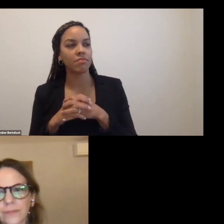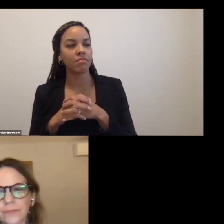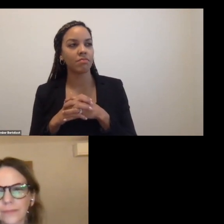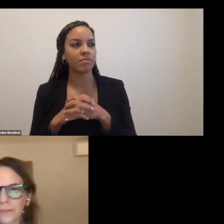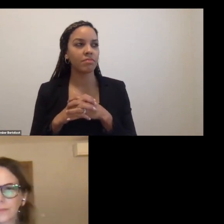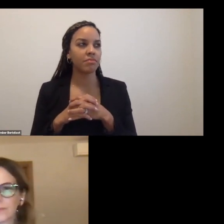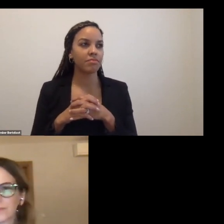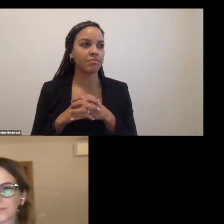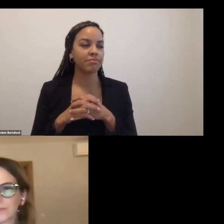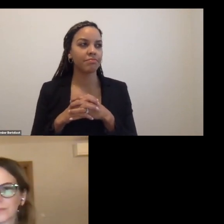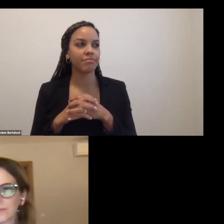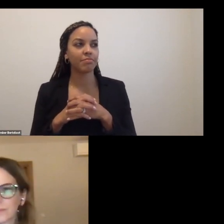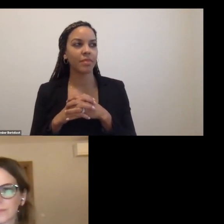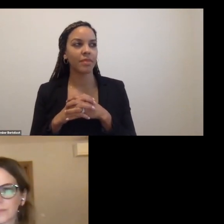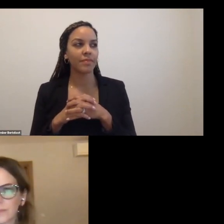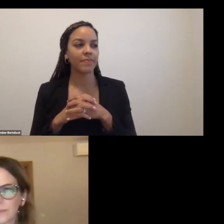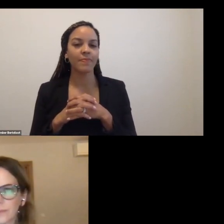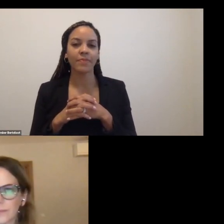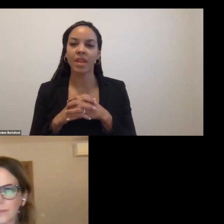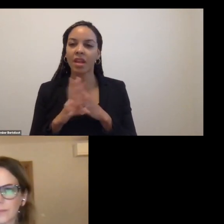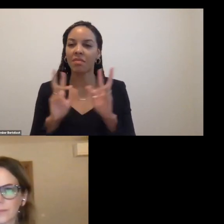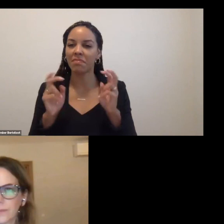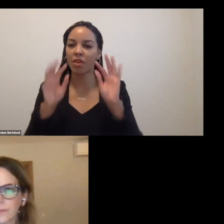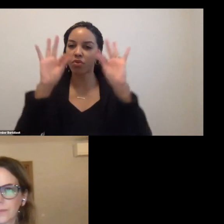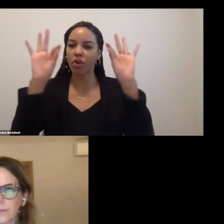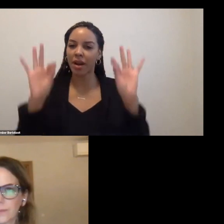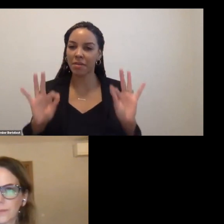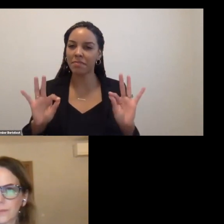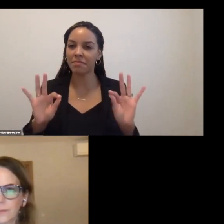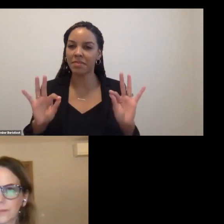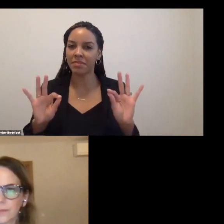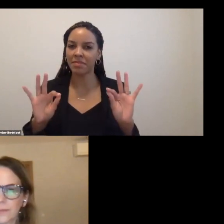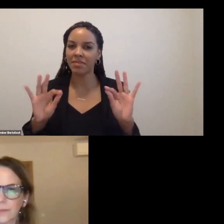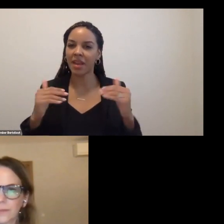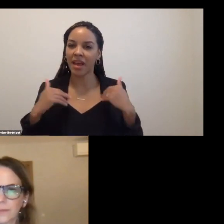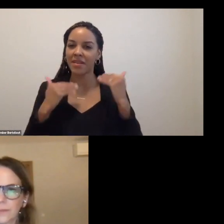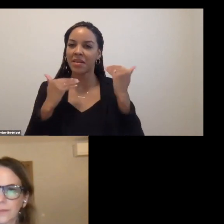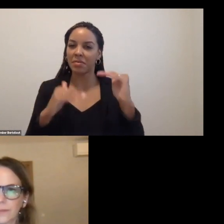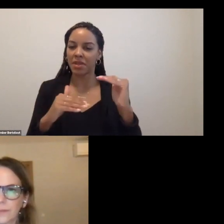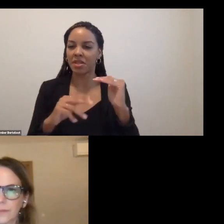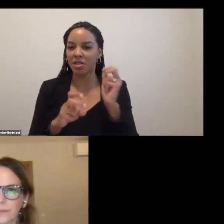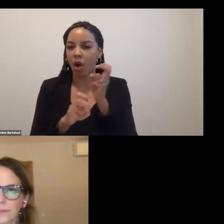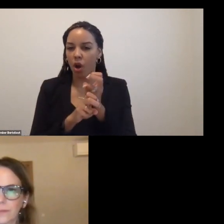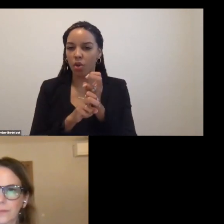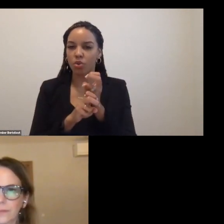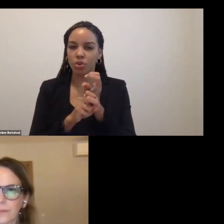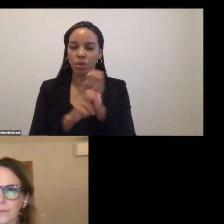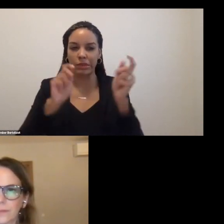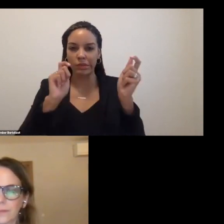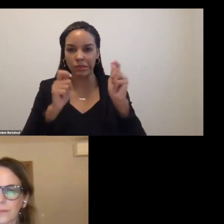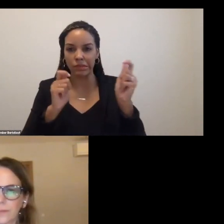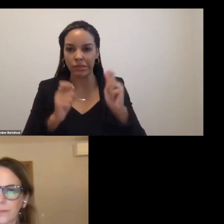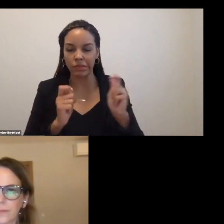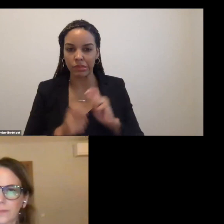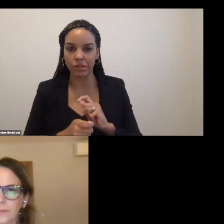is difficult to go beyond. But anyway, there are residency programs who have